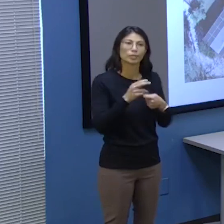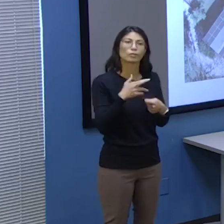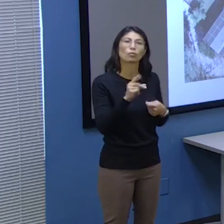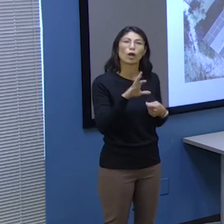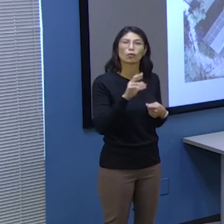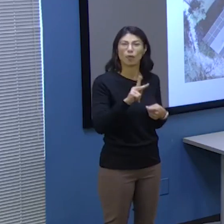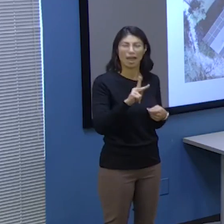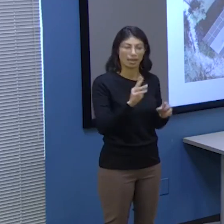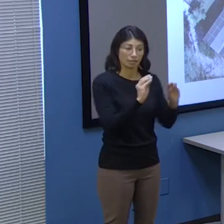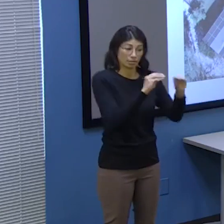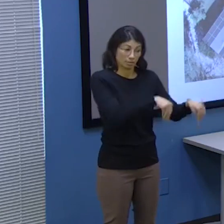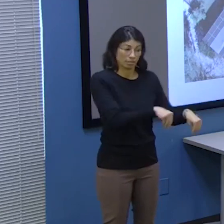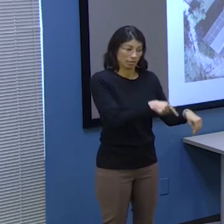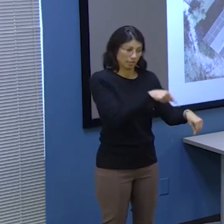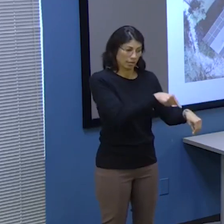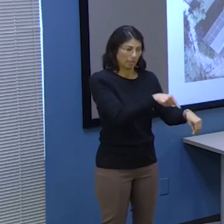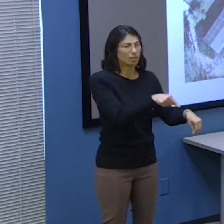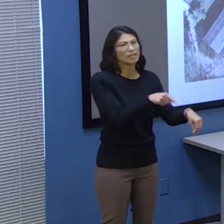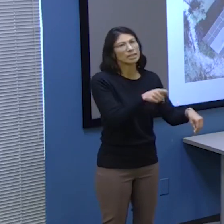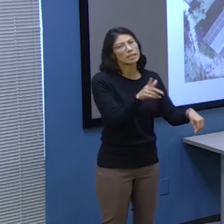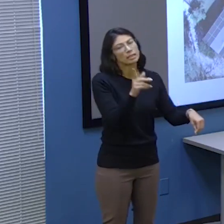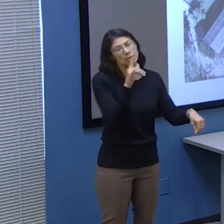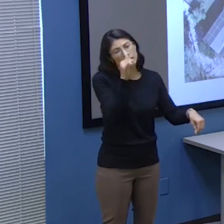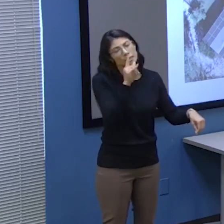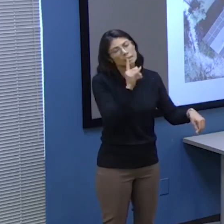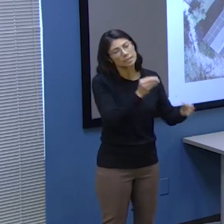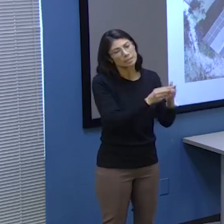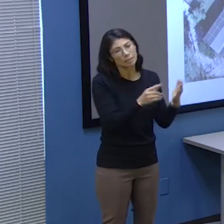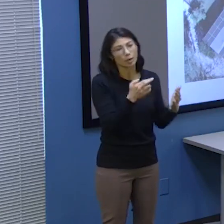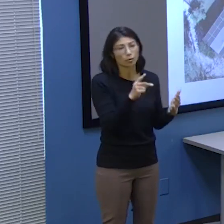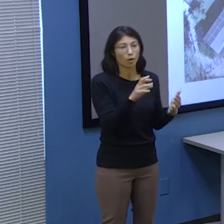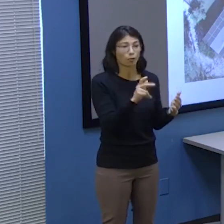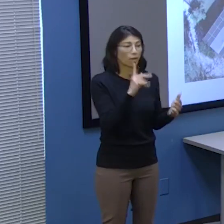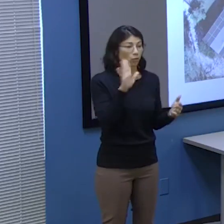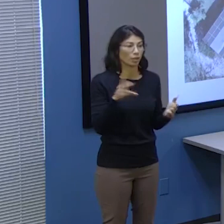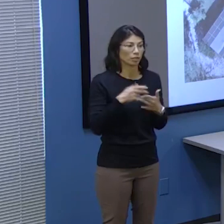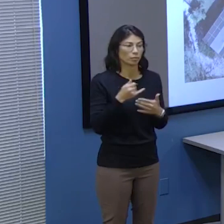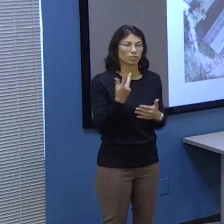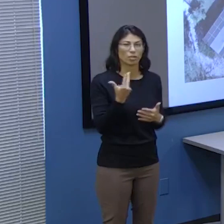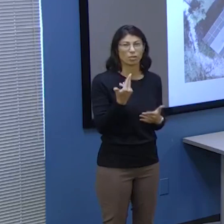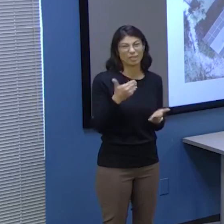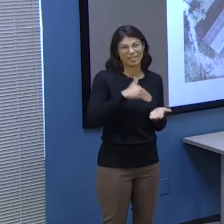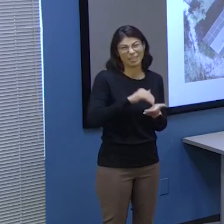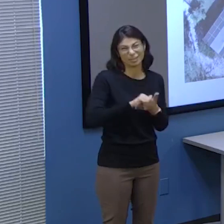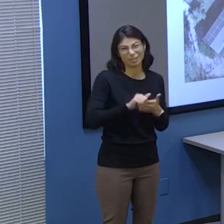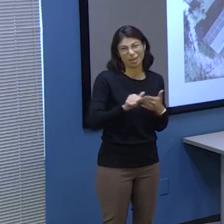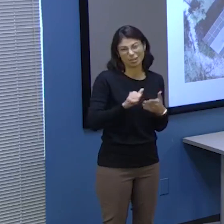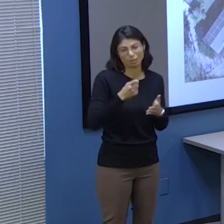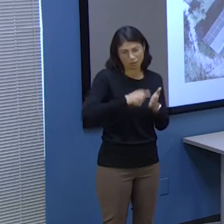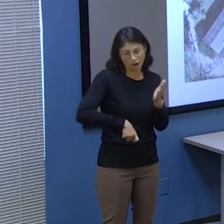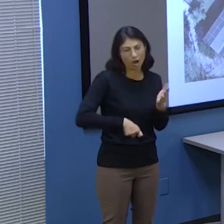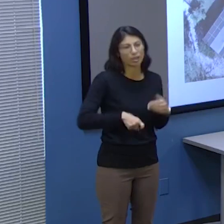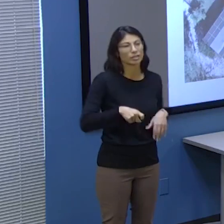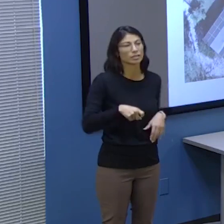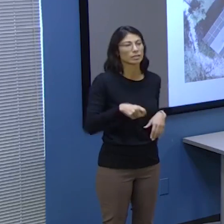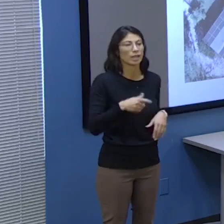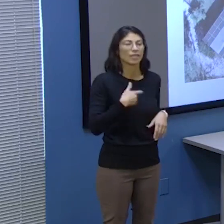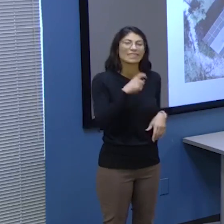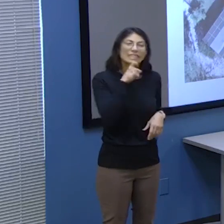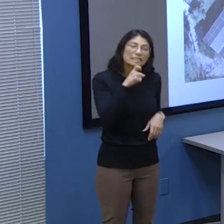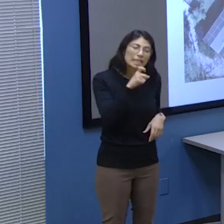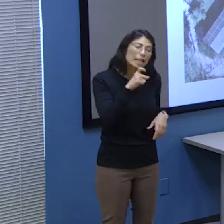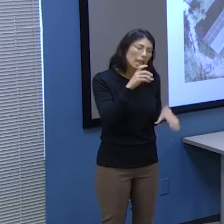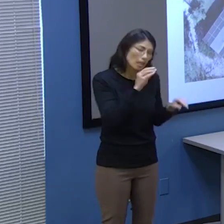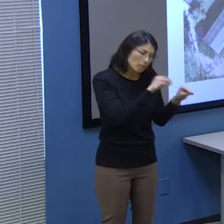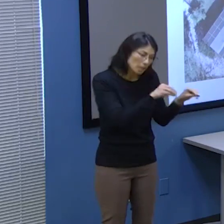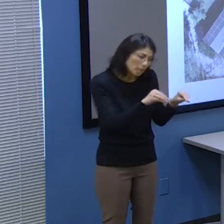ground rack, it gets expensive. I mean, the ground rack for his project is $13,000. Because you got all that steel, all the metal, it's got to